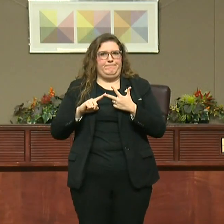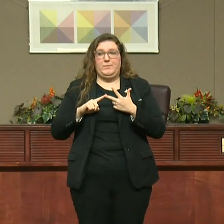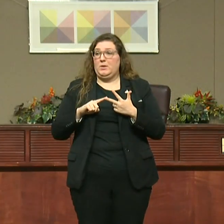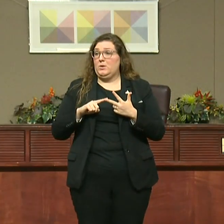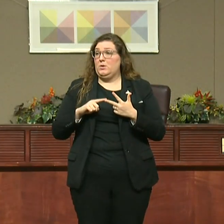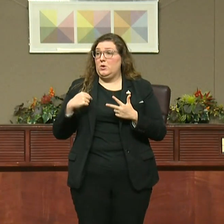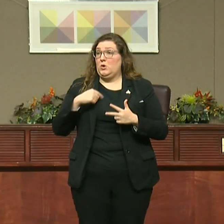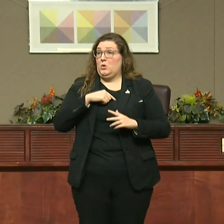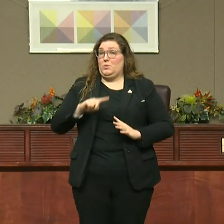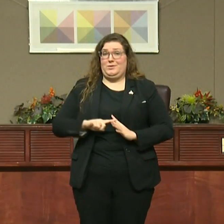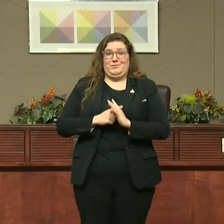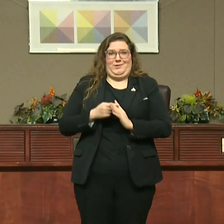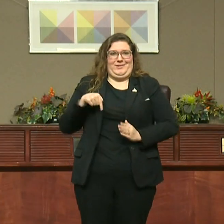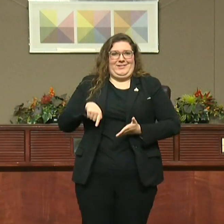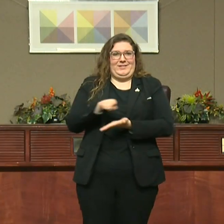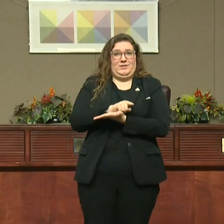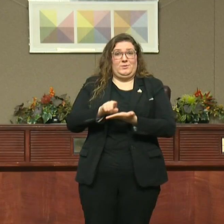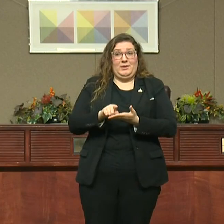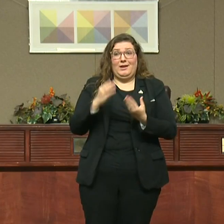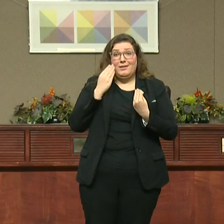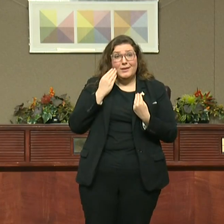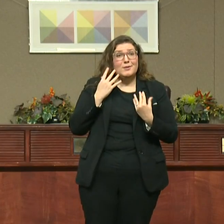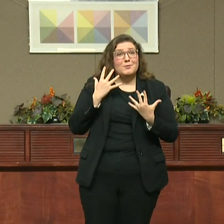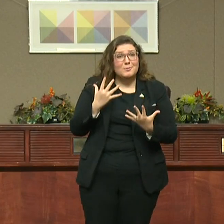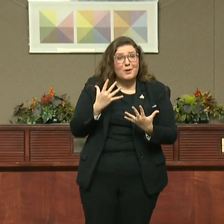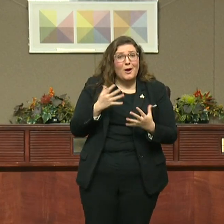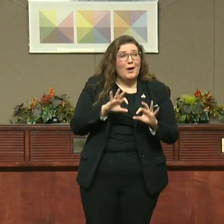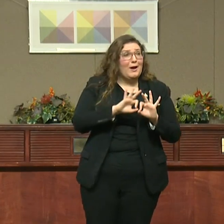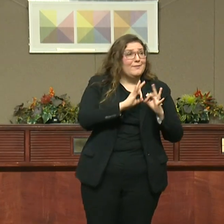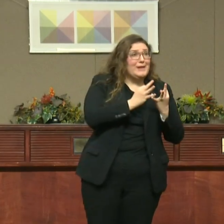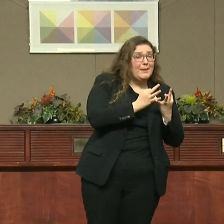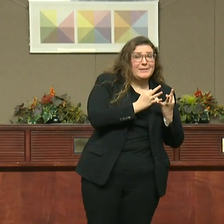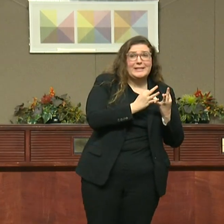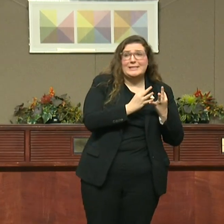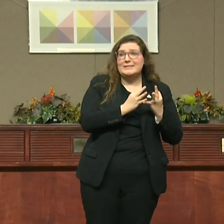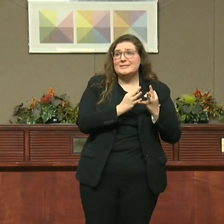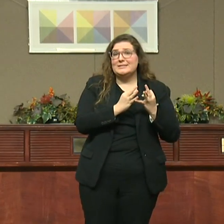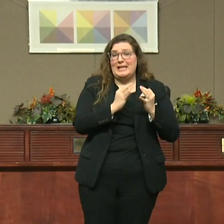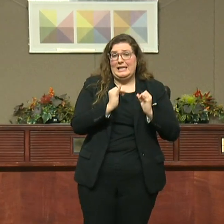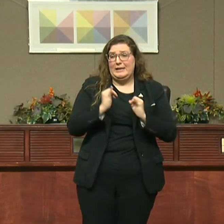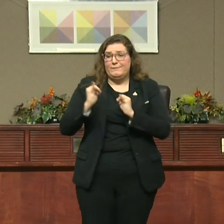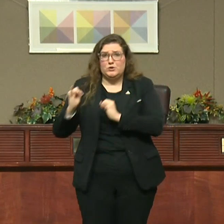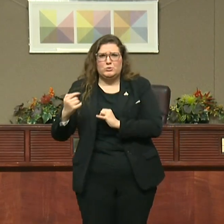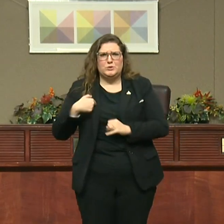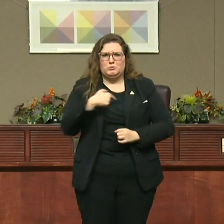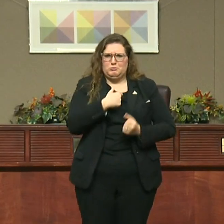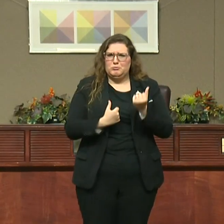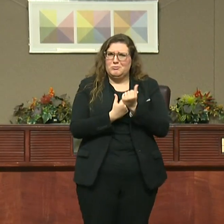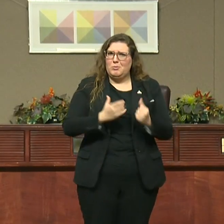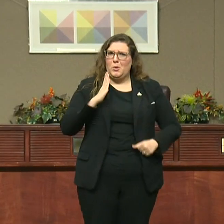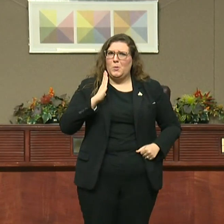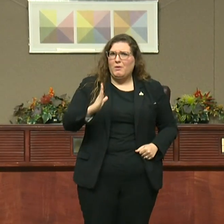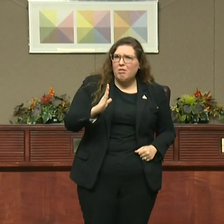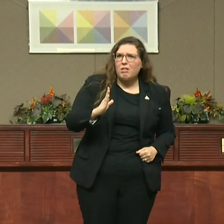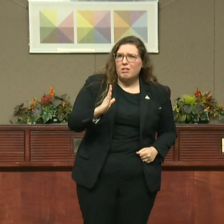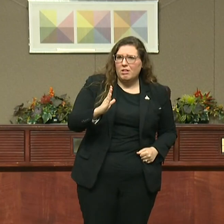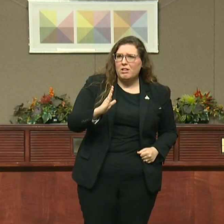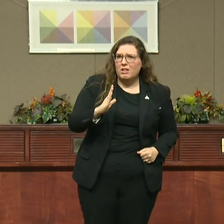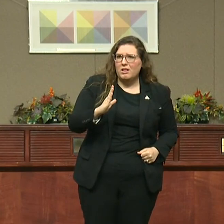We're going to help families and individuals. To date, what they briefed me on, that we have